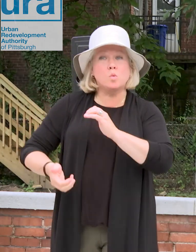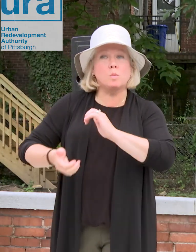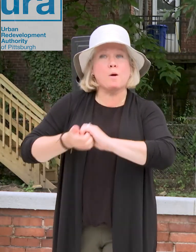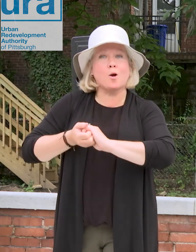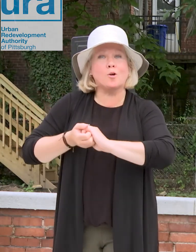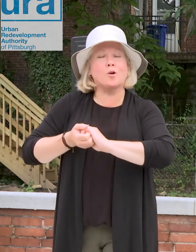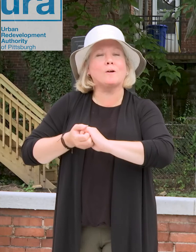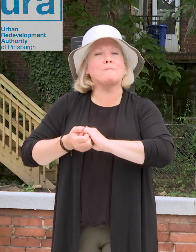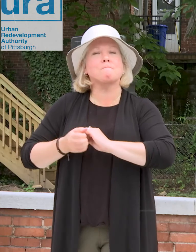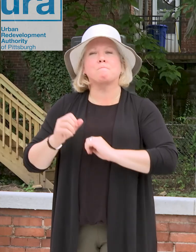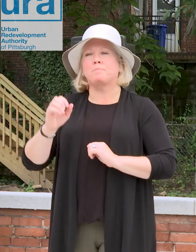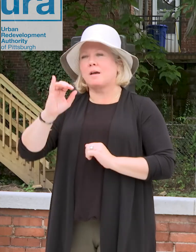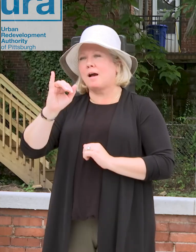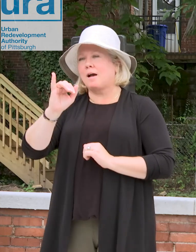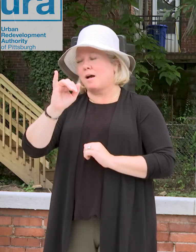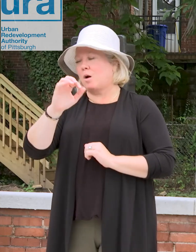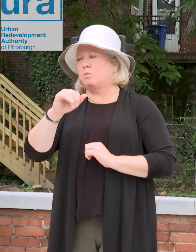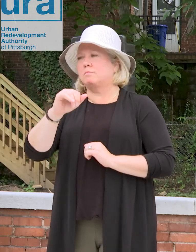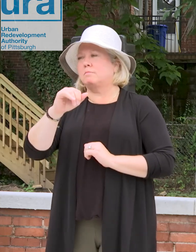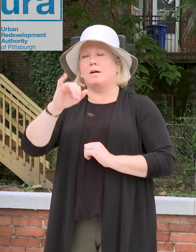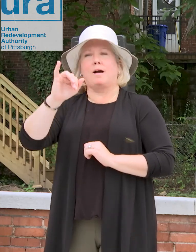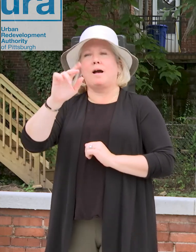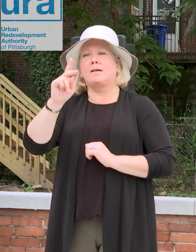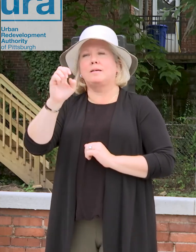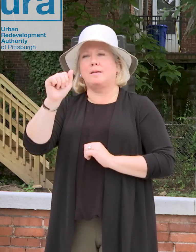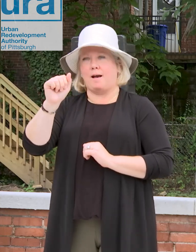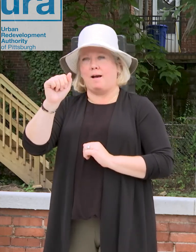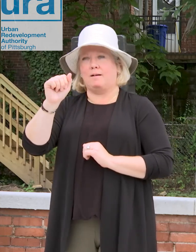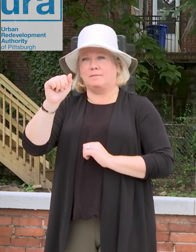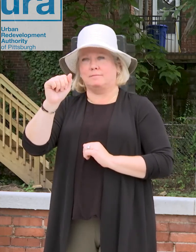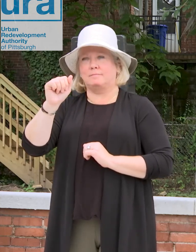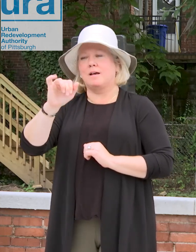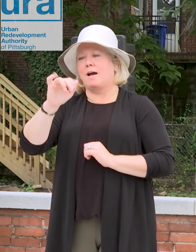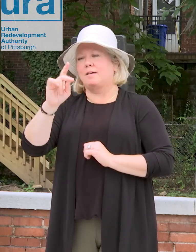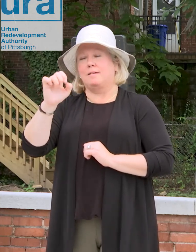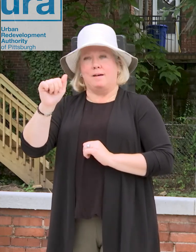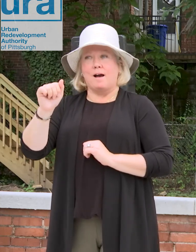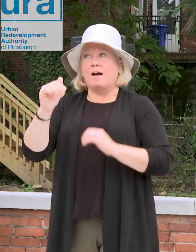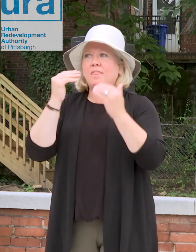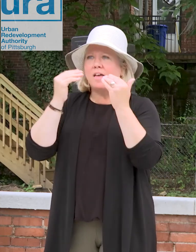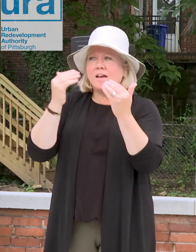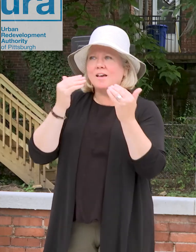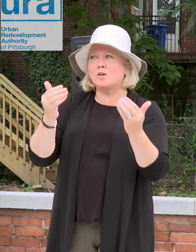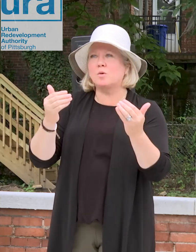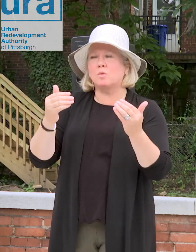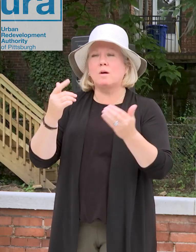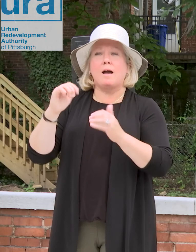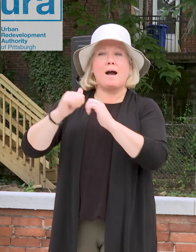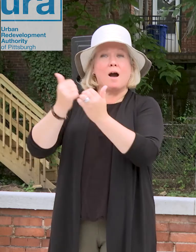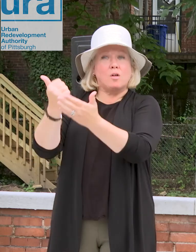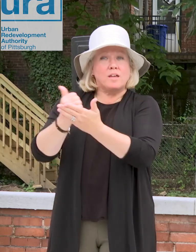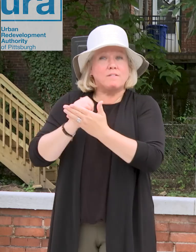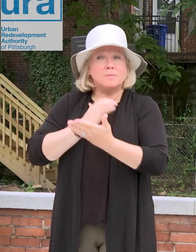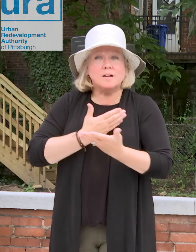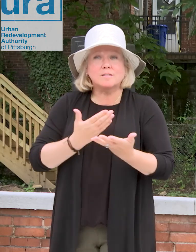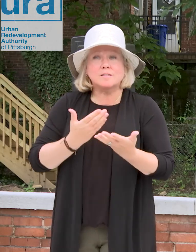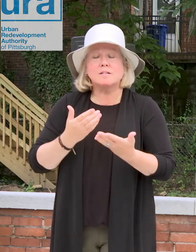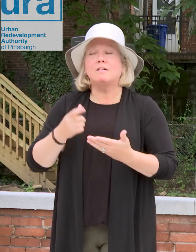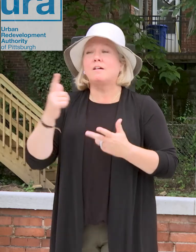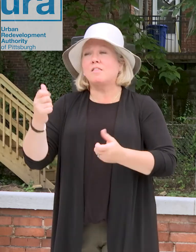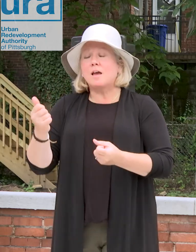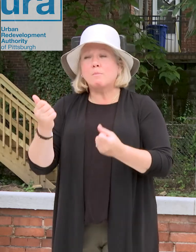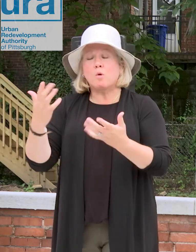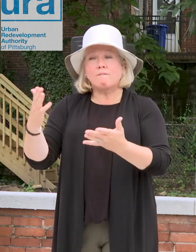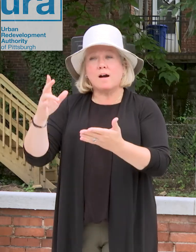us, and that's IKEA. And they're in the audience with us this afternoon. We thank them for being here. What they've been able to do for us is, in addition to providing